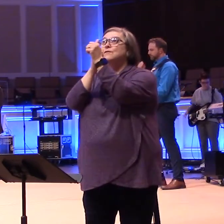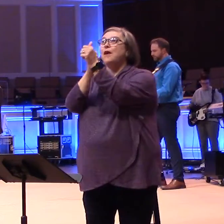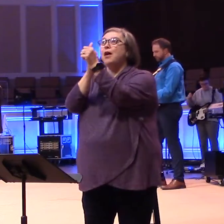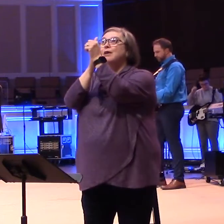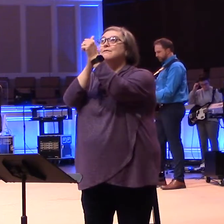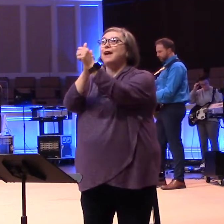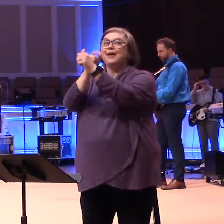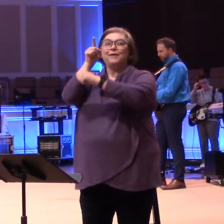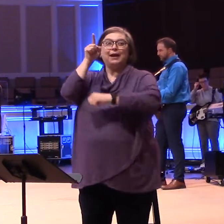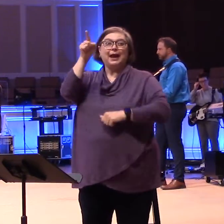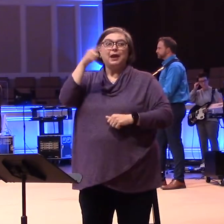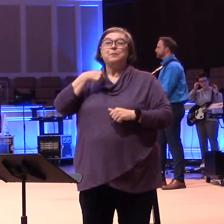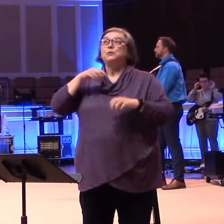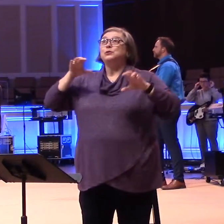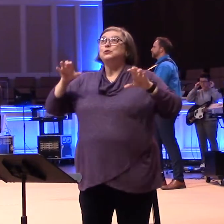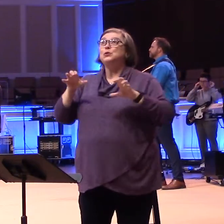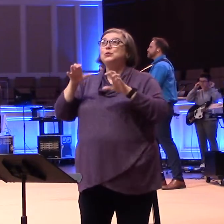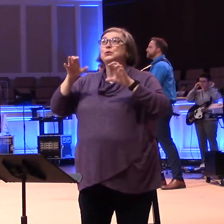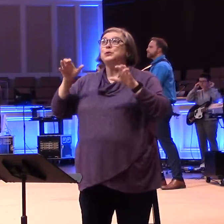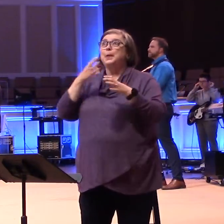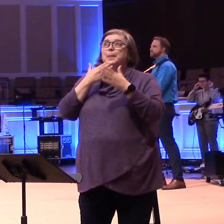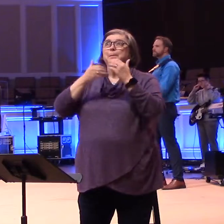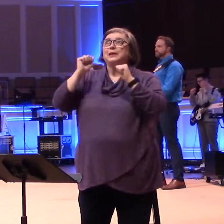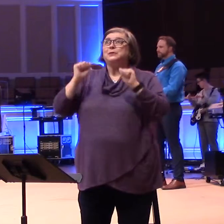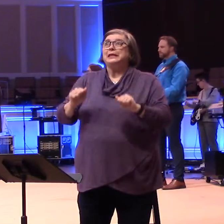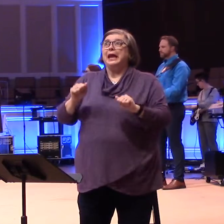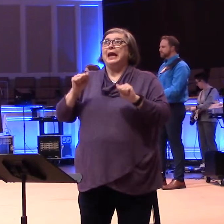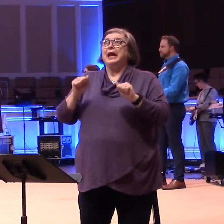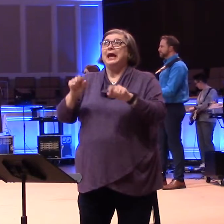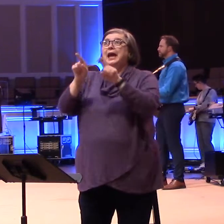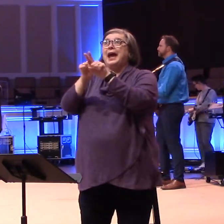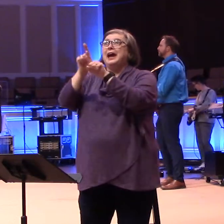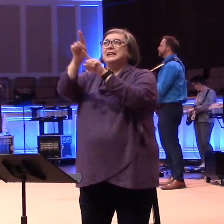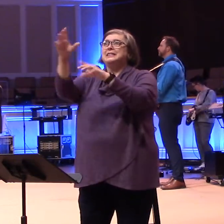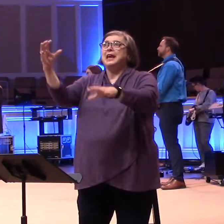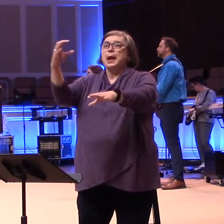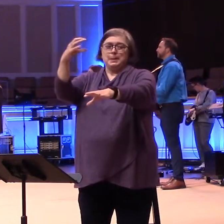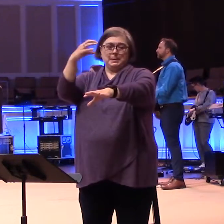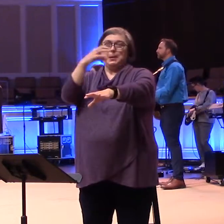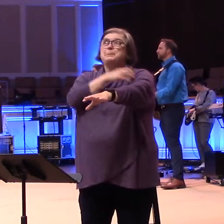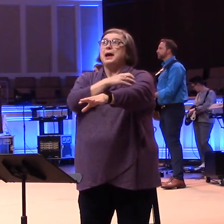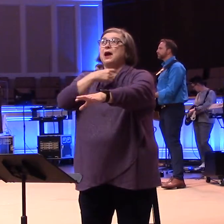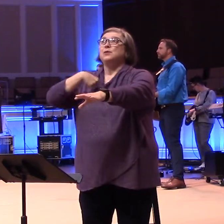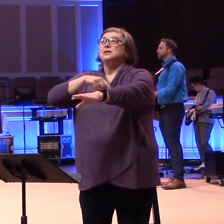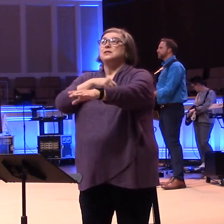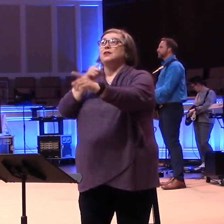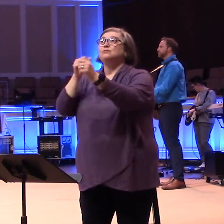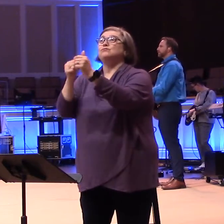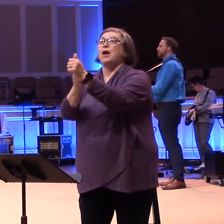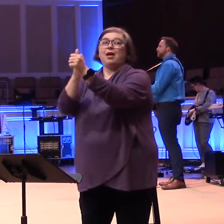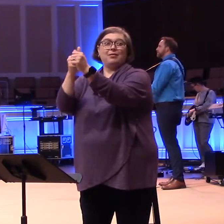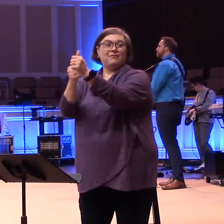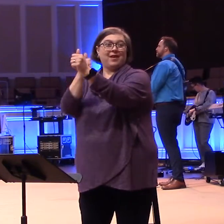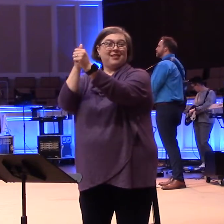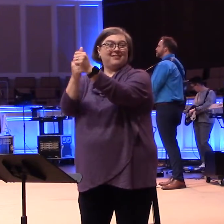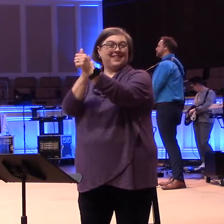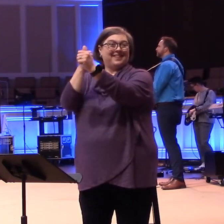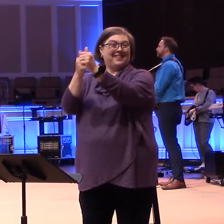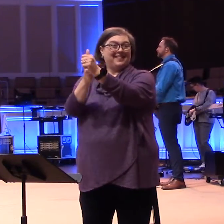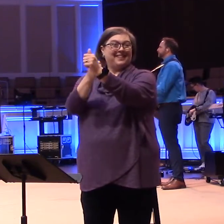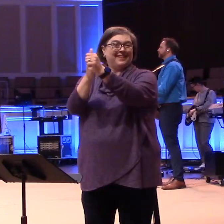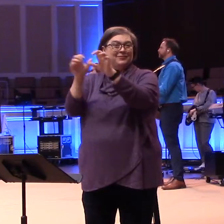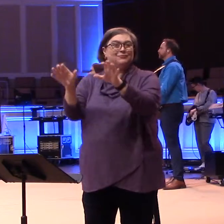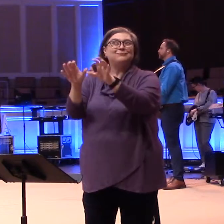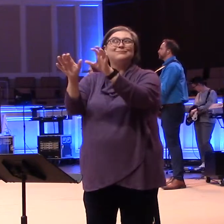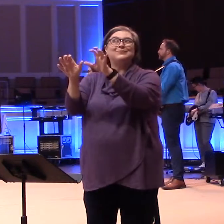Him and we're doing the best that we can as He empowers us to follow Him. Such a wonderful